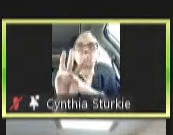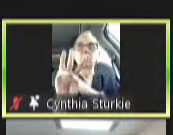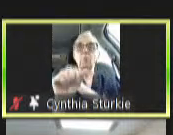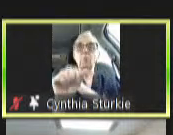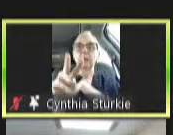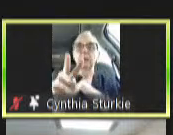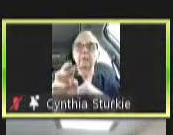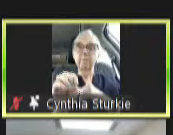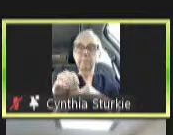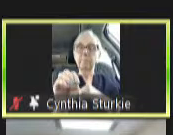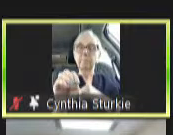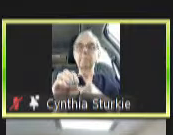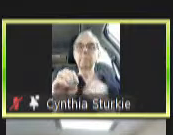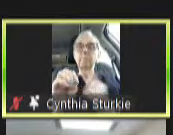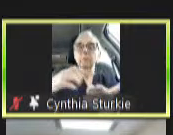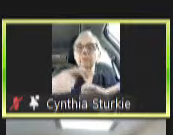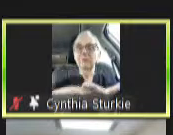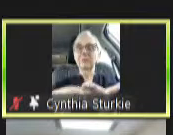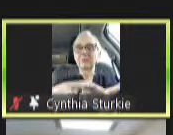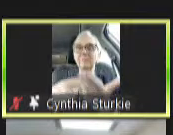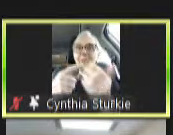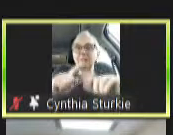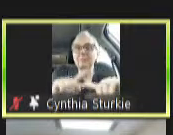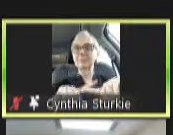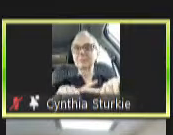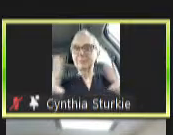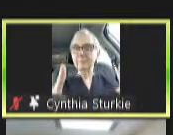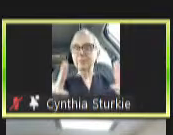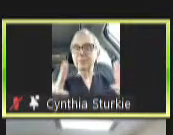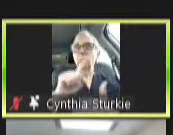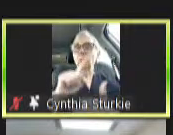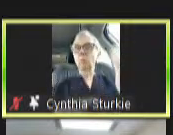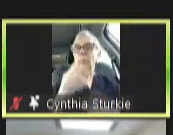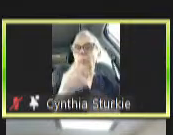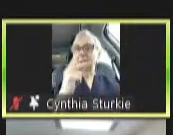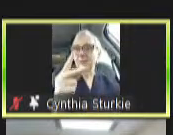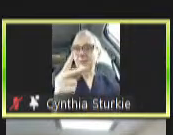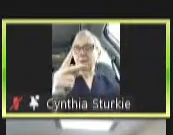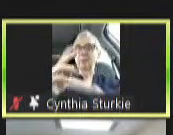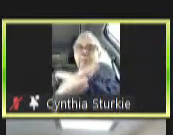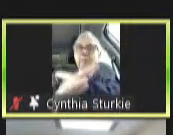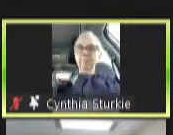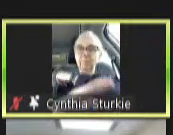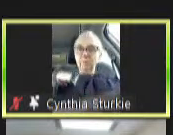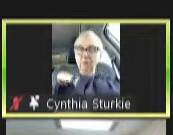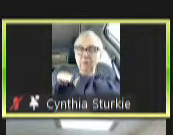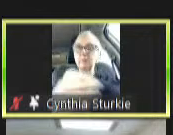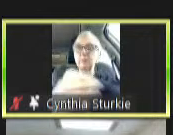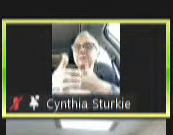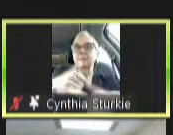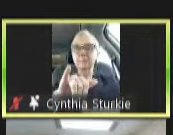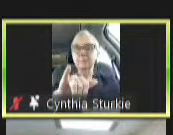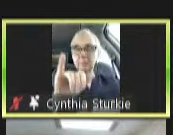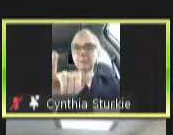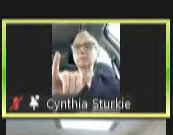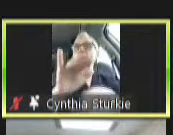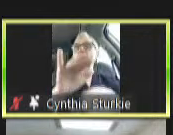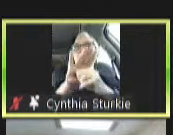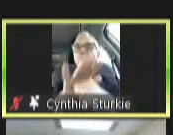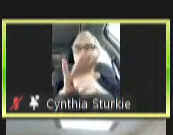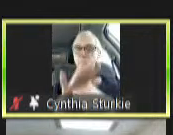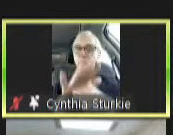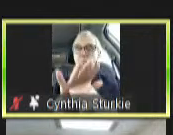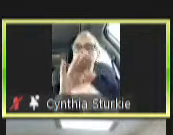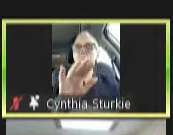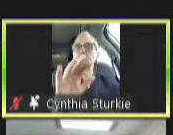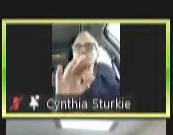these hospitalizations are different from what we may have seen during that fall wave. Obviously, still significant strain in our healthcare system, but things are a little